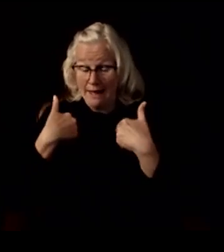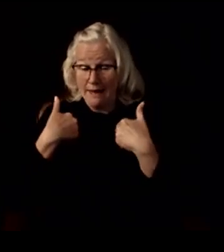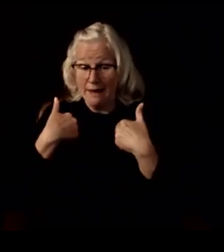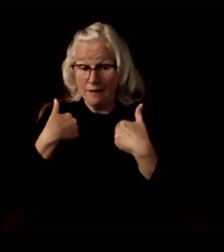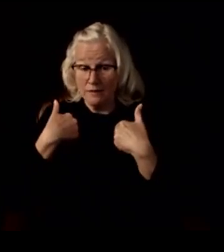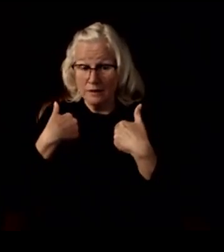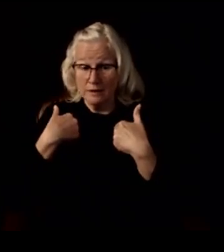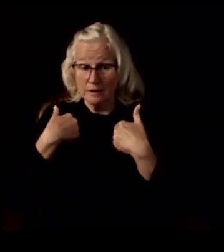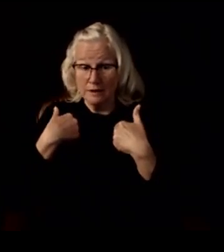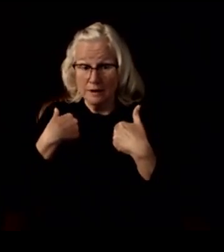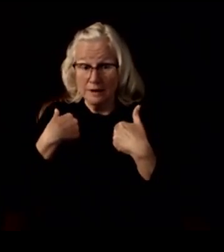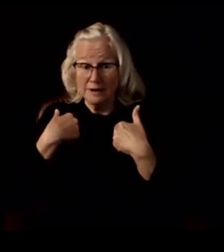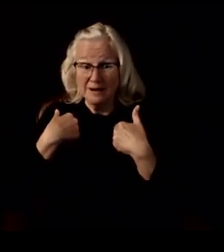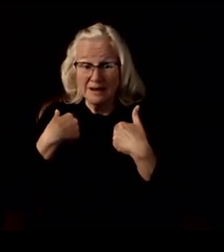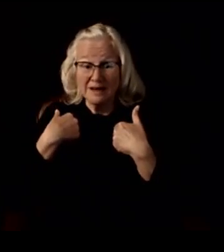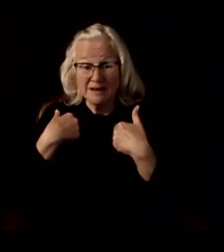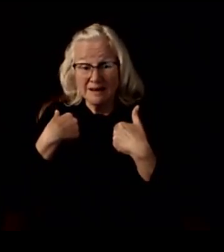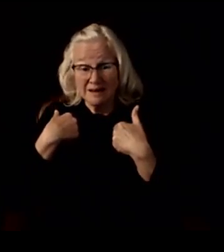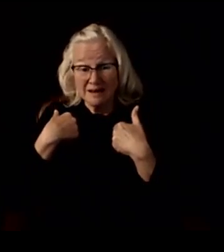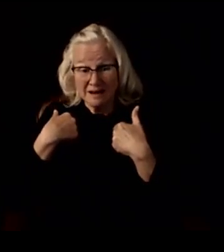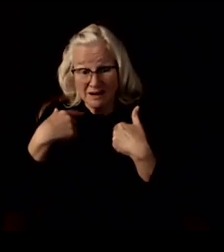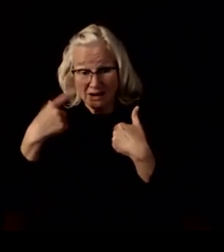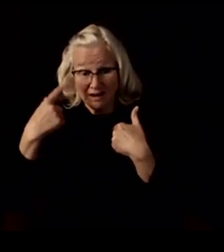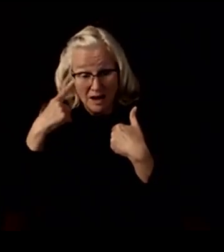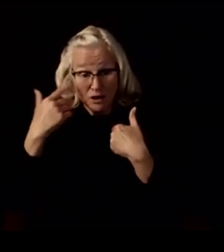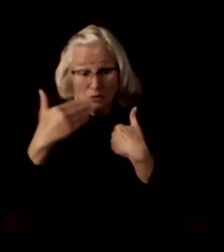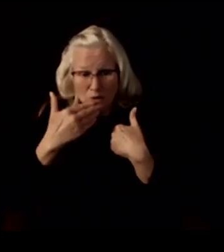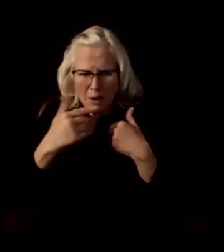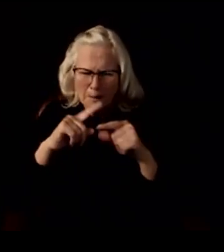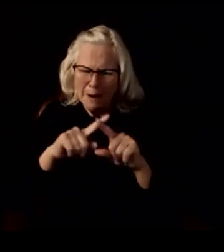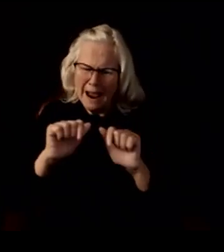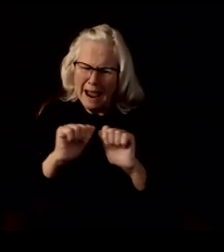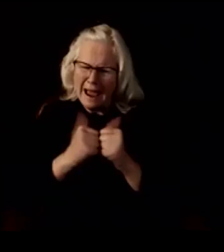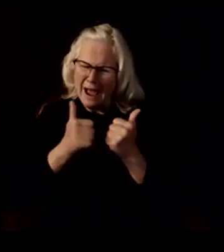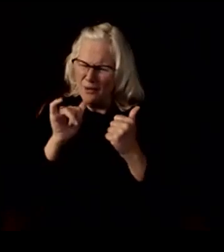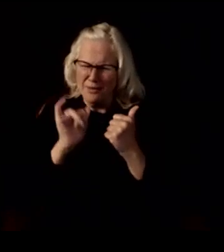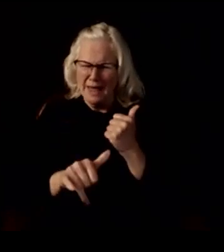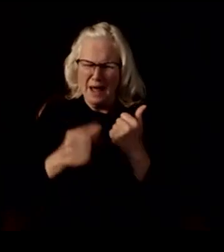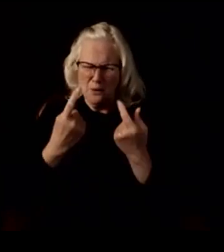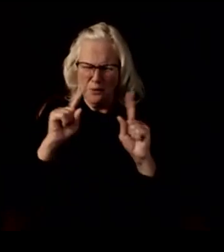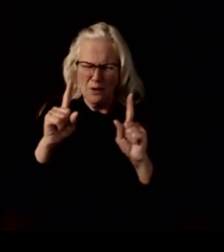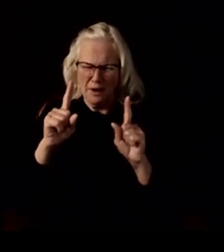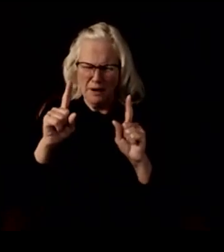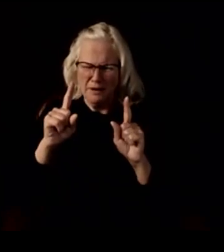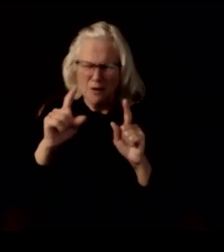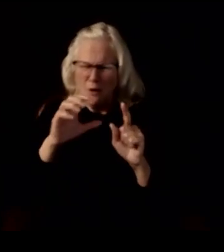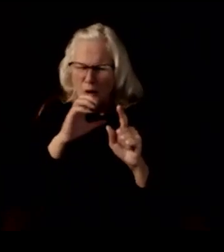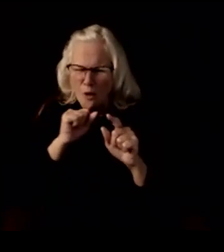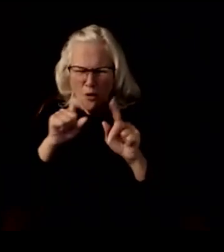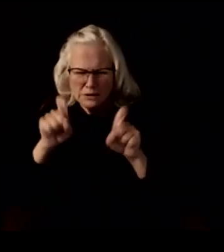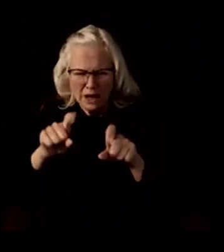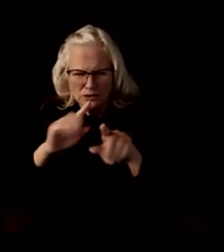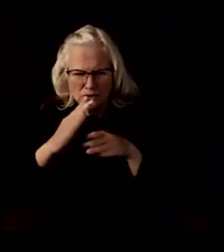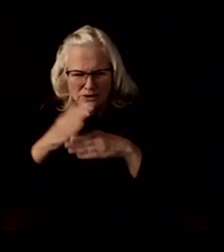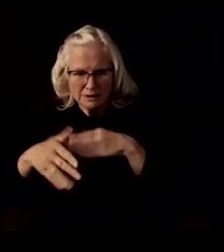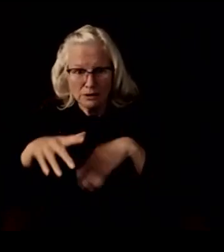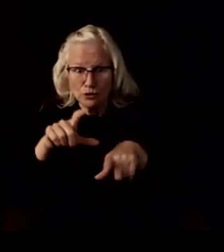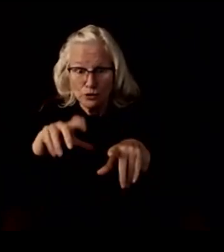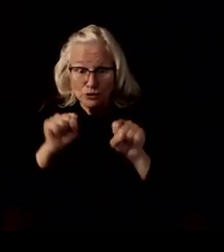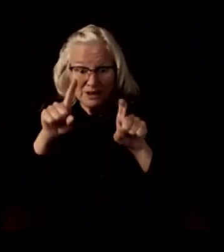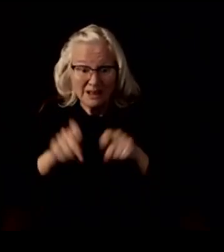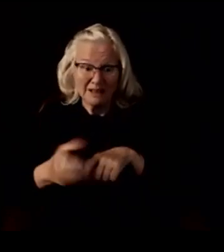great, but how will that work as far as like, how old were your test results? So if you took that test 3 weeks ago and you tested negative, and